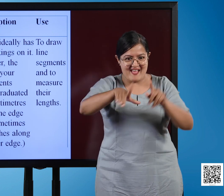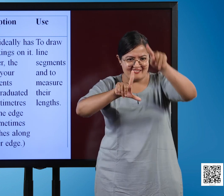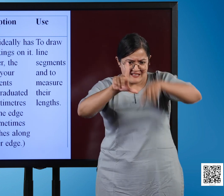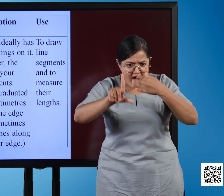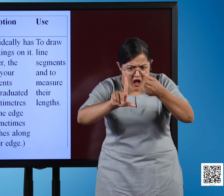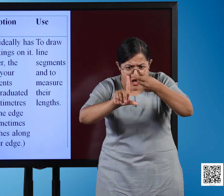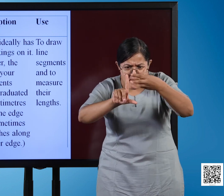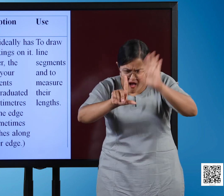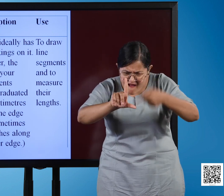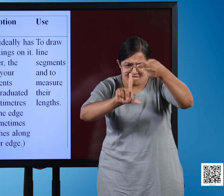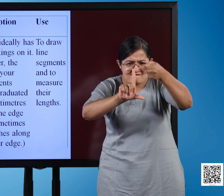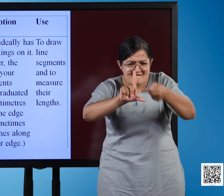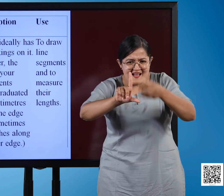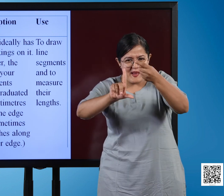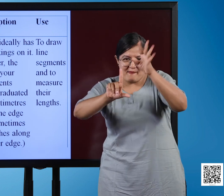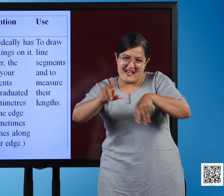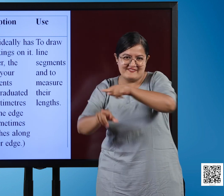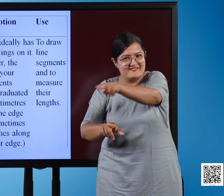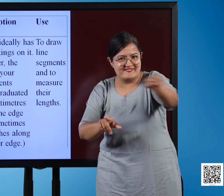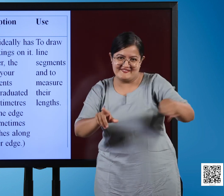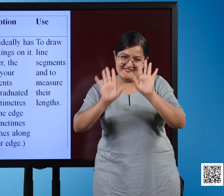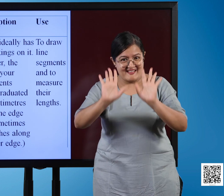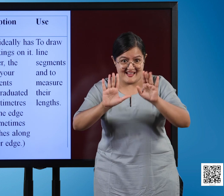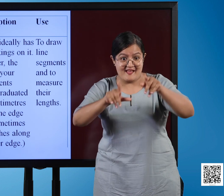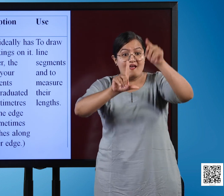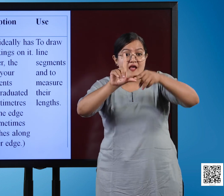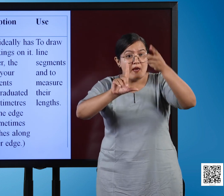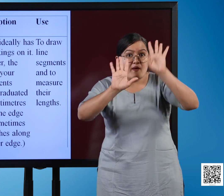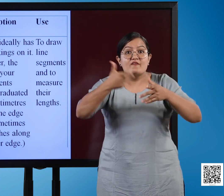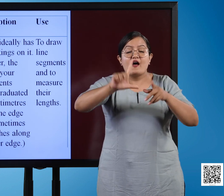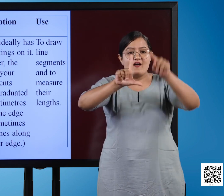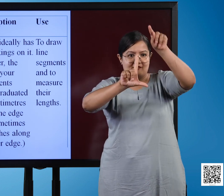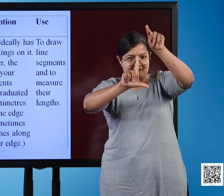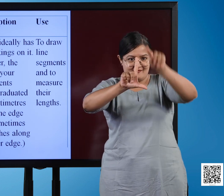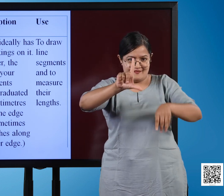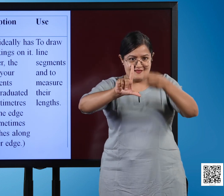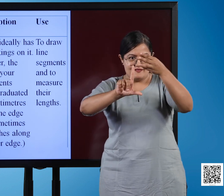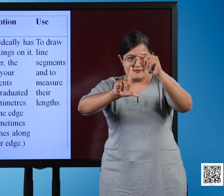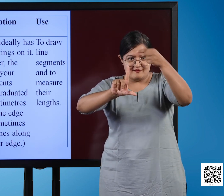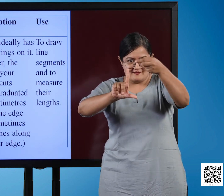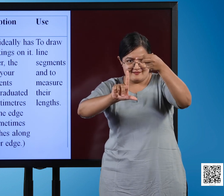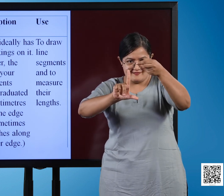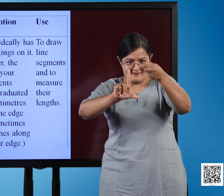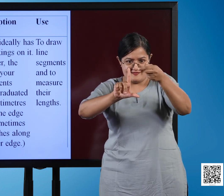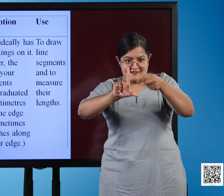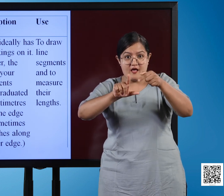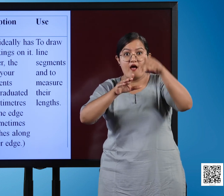graduated into centimeters along one edge and sometimes into inches along the other edge.